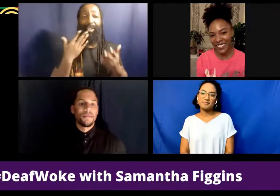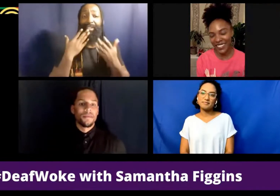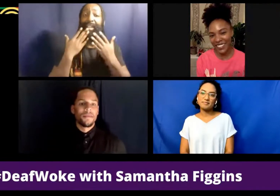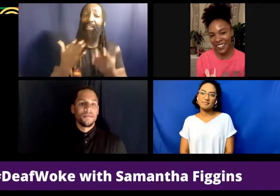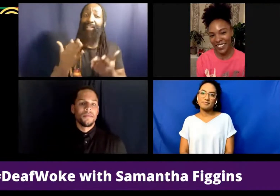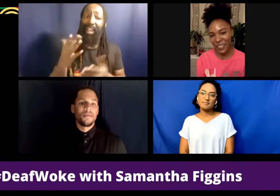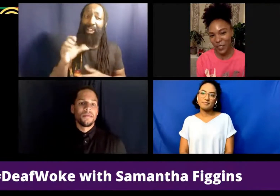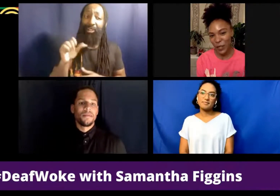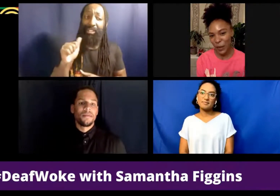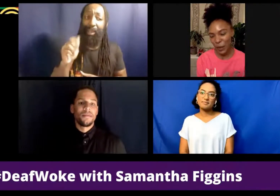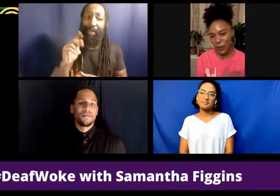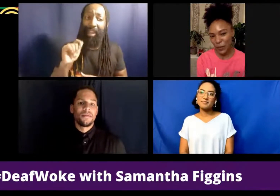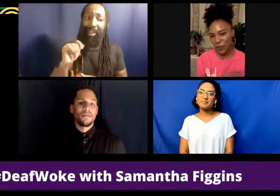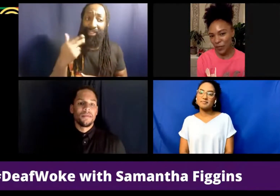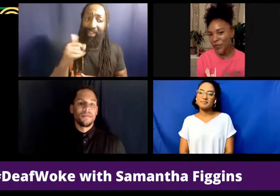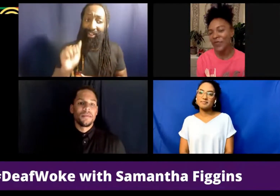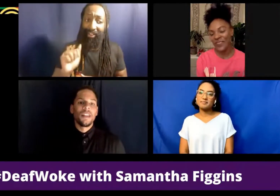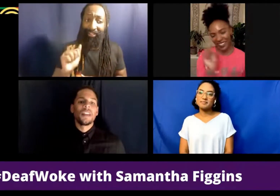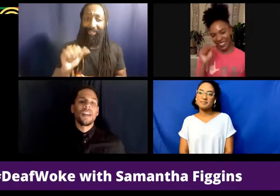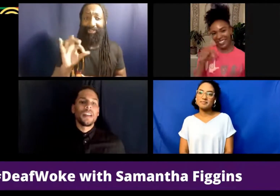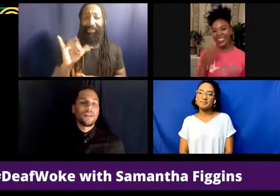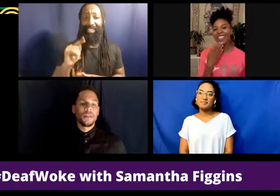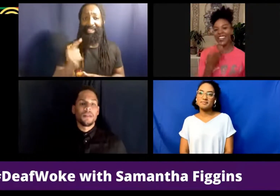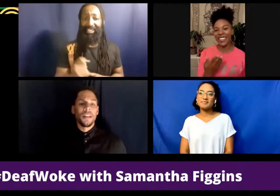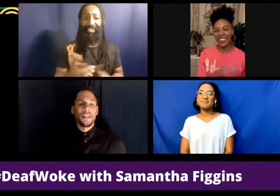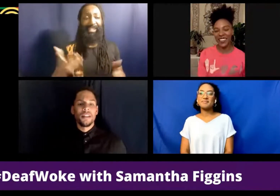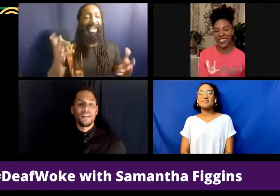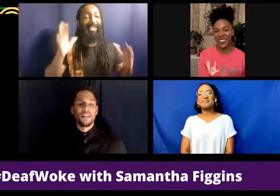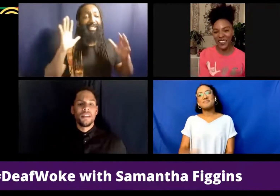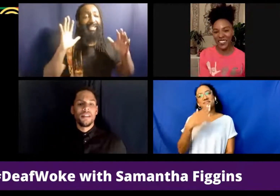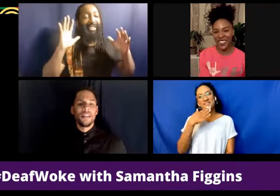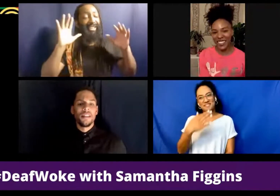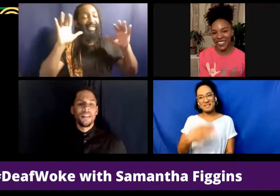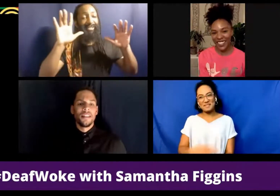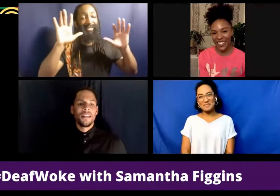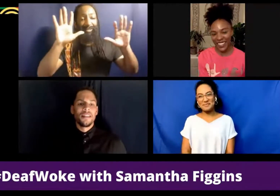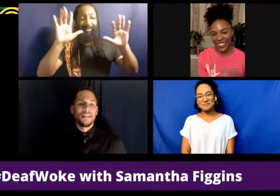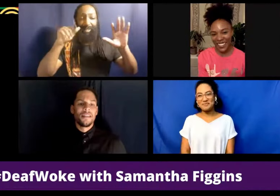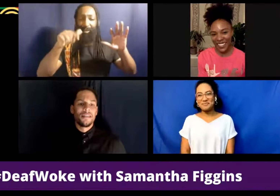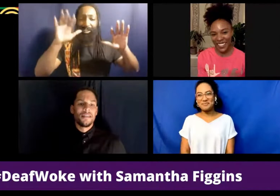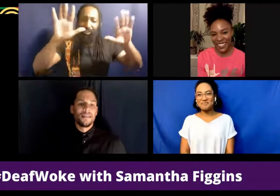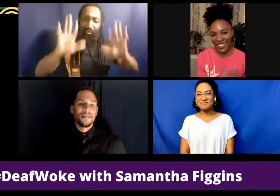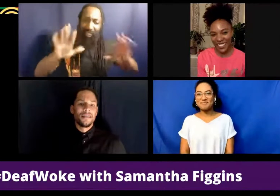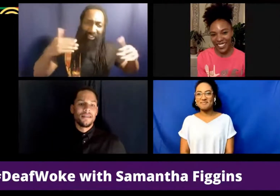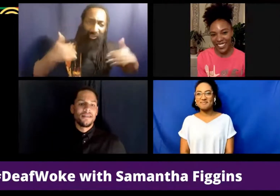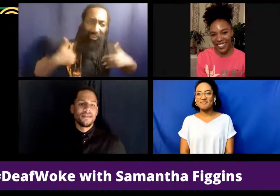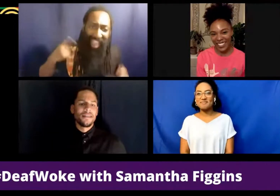I want to say thank you, Samantha. Thank you, Samantha. Thank you.